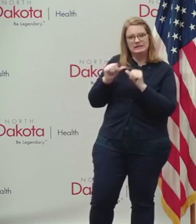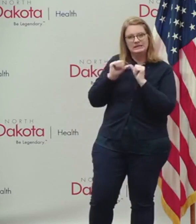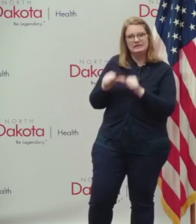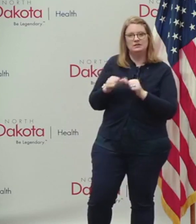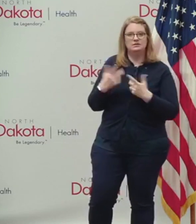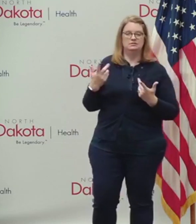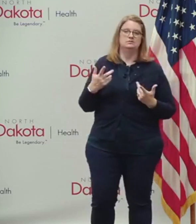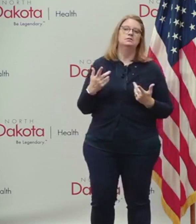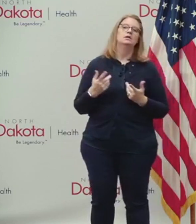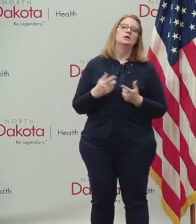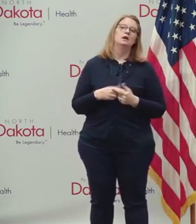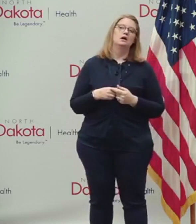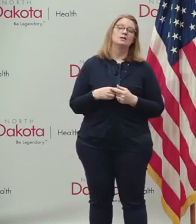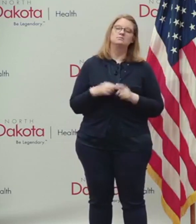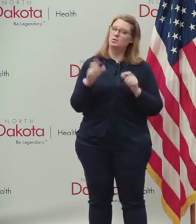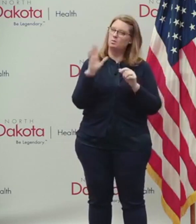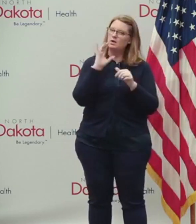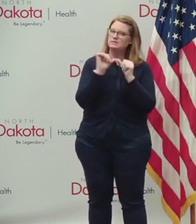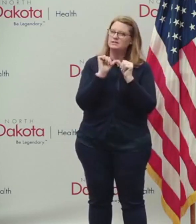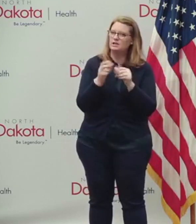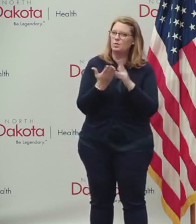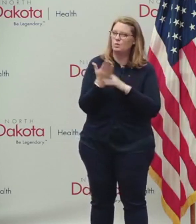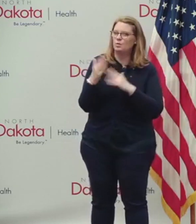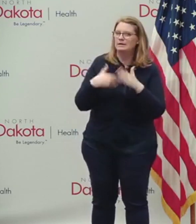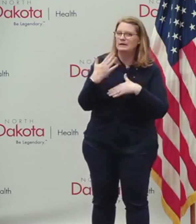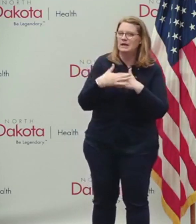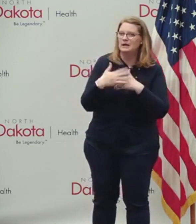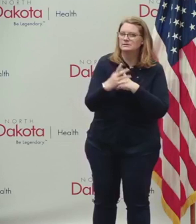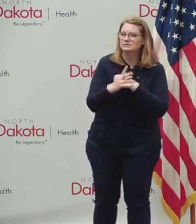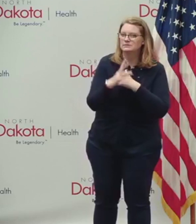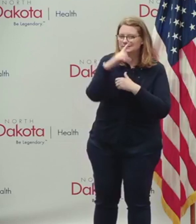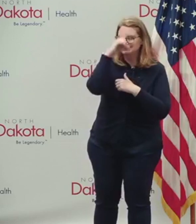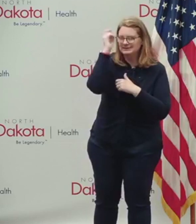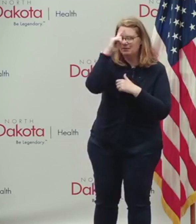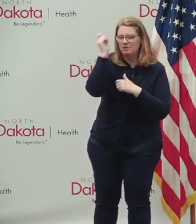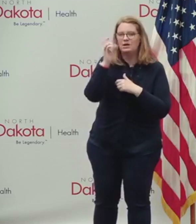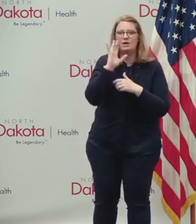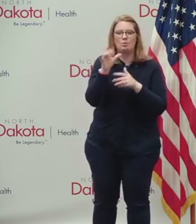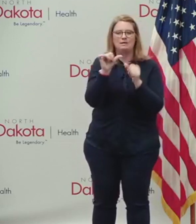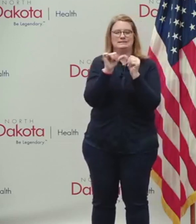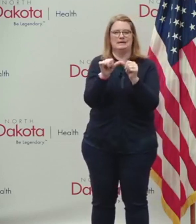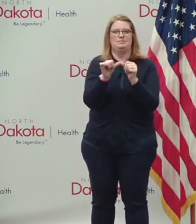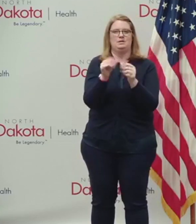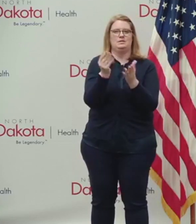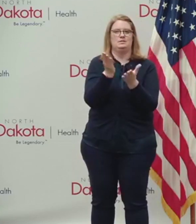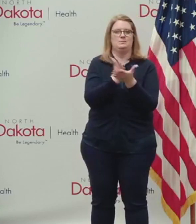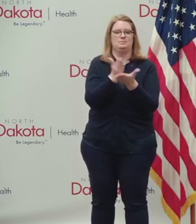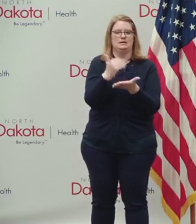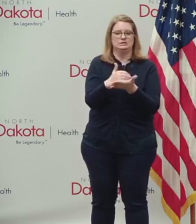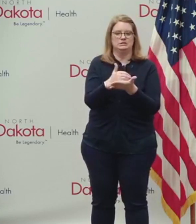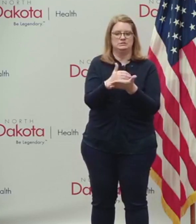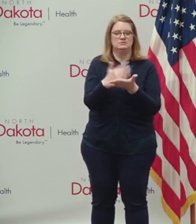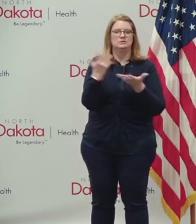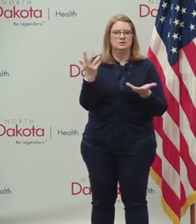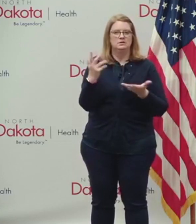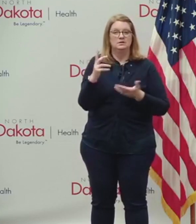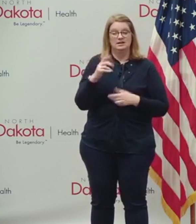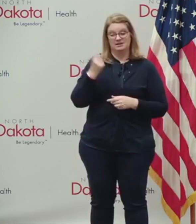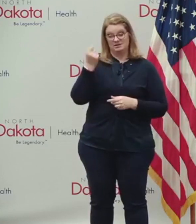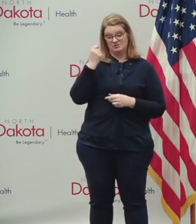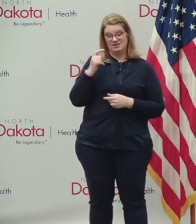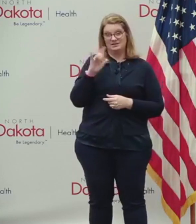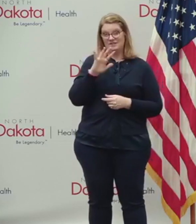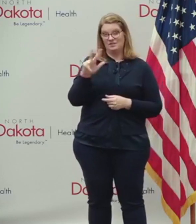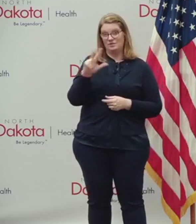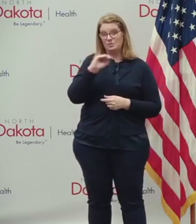summer, which again will help stabilize the entire budgets and the revenue, with 53% of state tax revenue